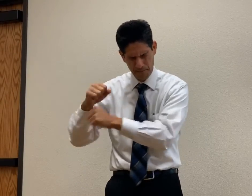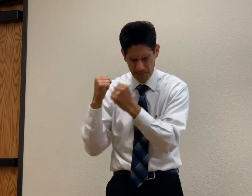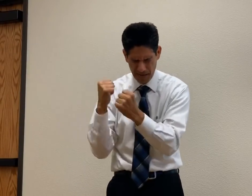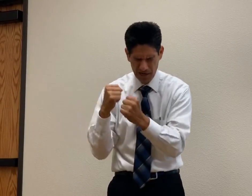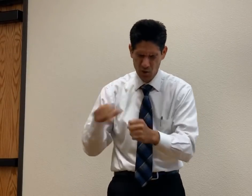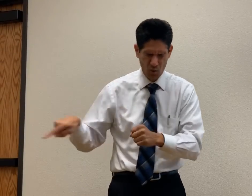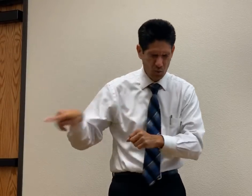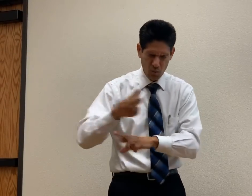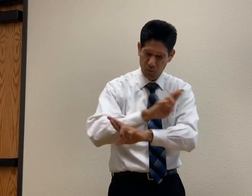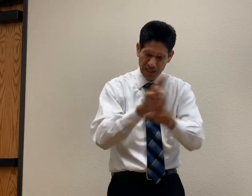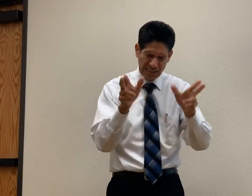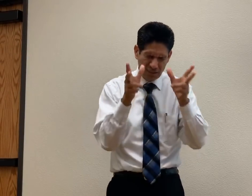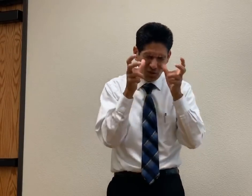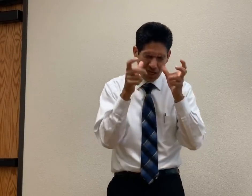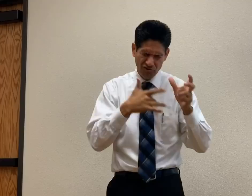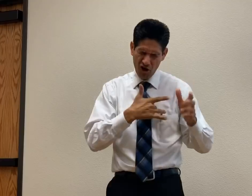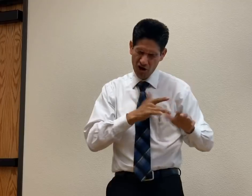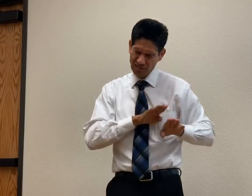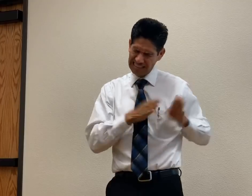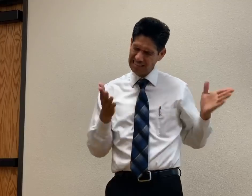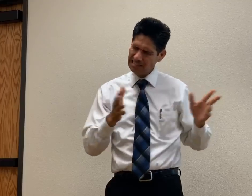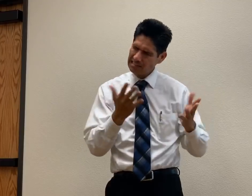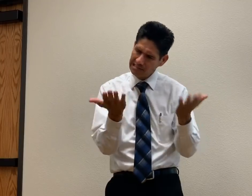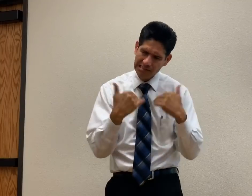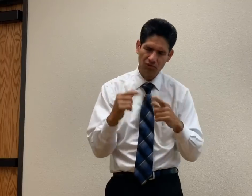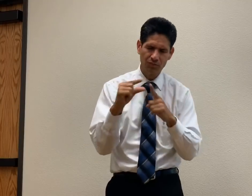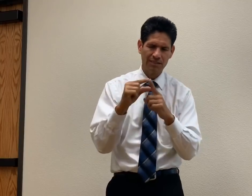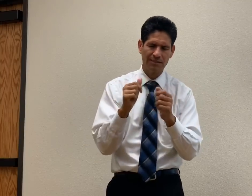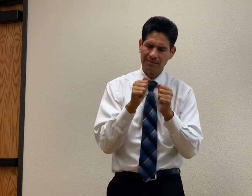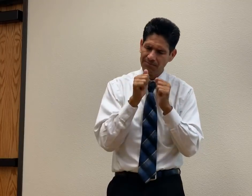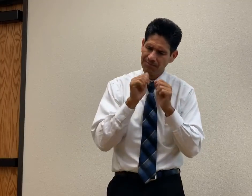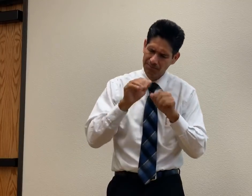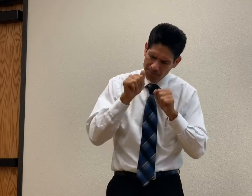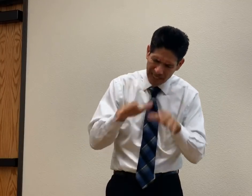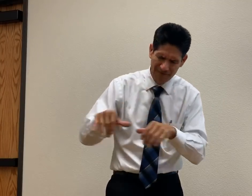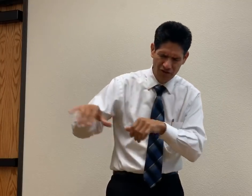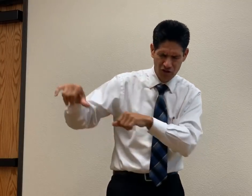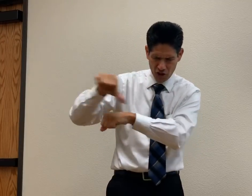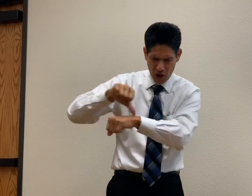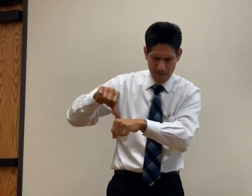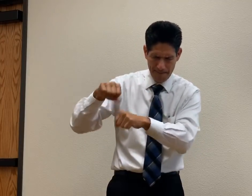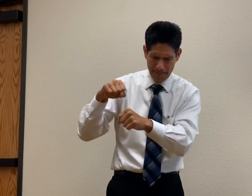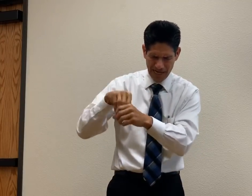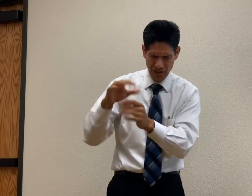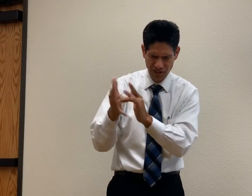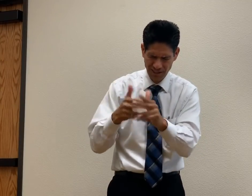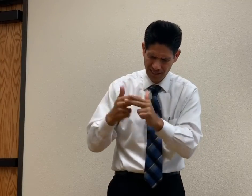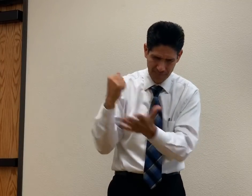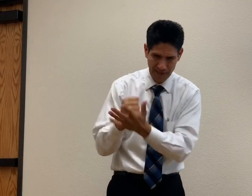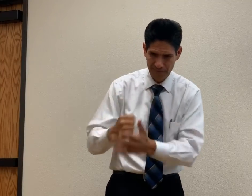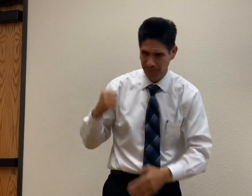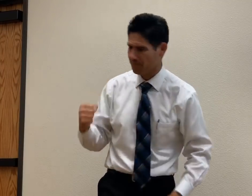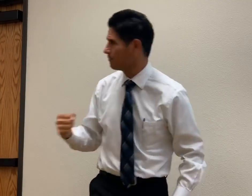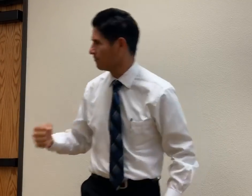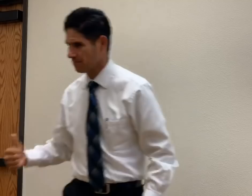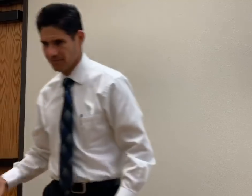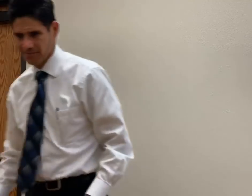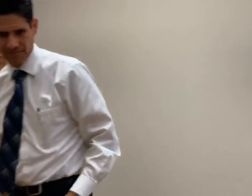him your word, give him your anointing, so that we're ready to receive your word. Let's pray that our hearts are open and we can receive a blessing. In Jesus' name, amen.